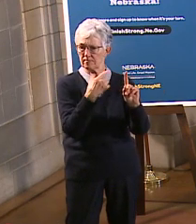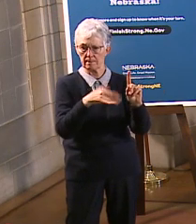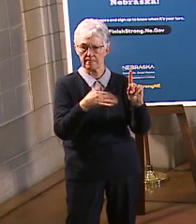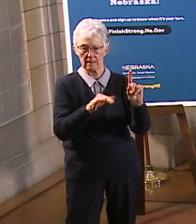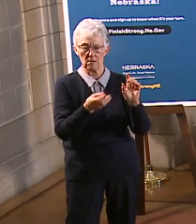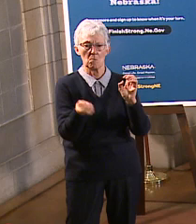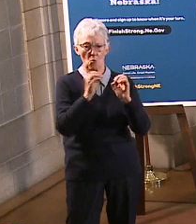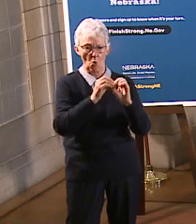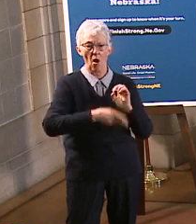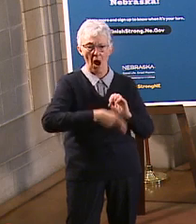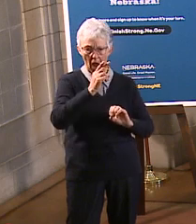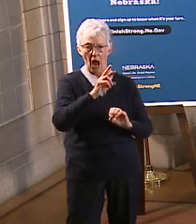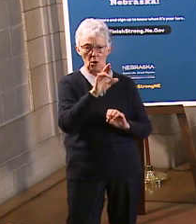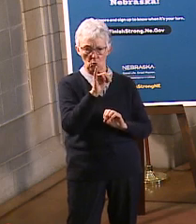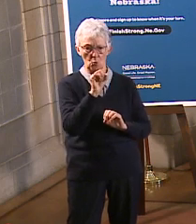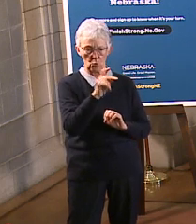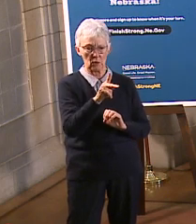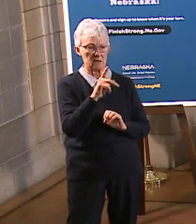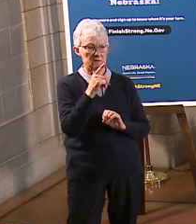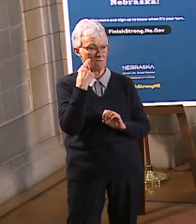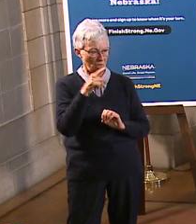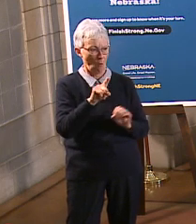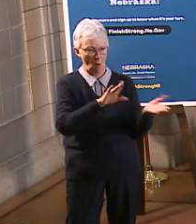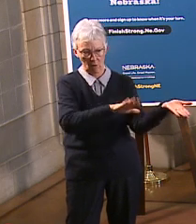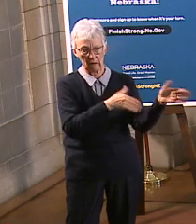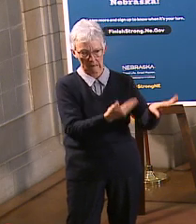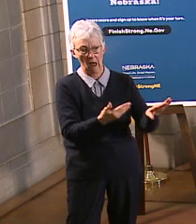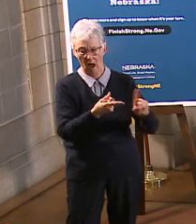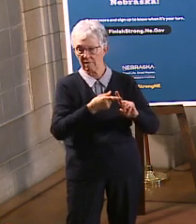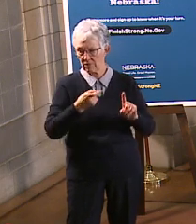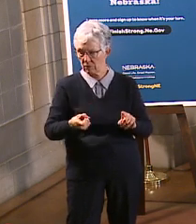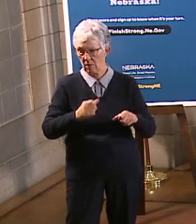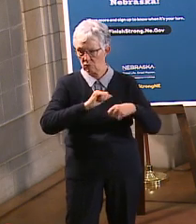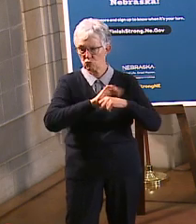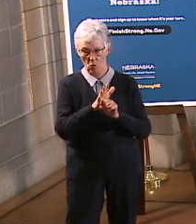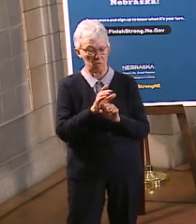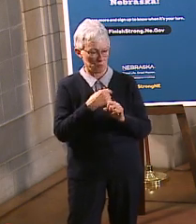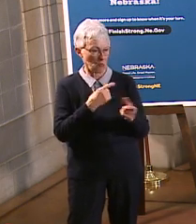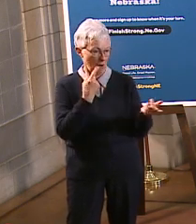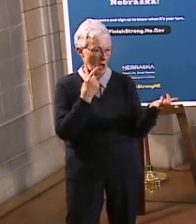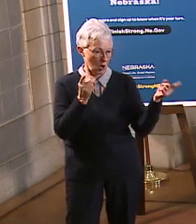for dying of COVID. So I do agree with that.